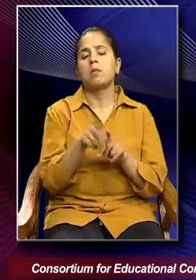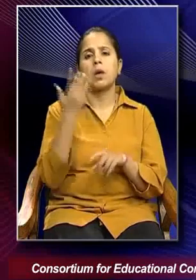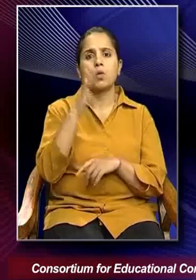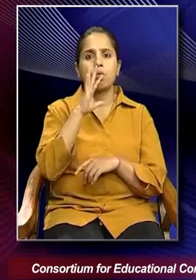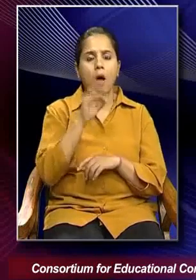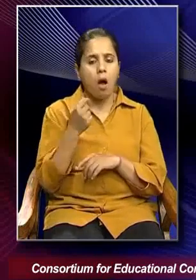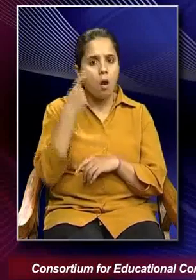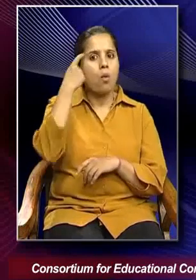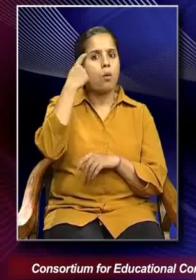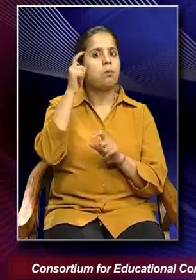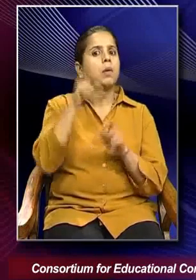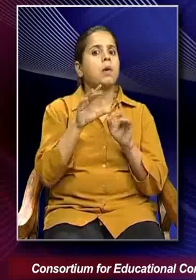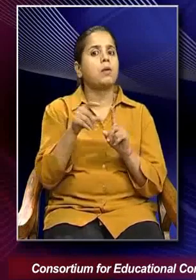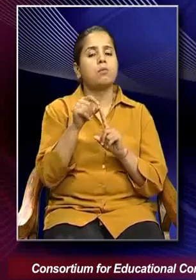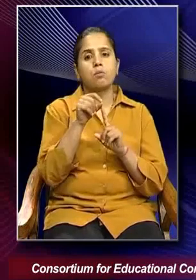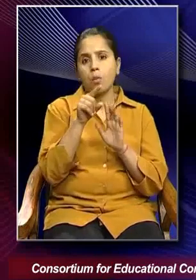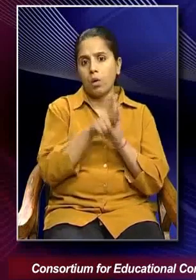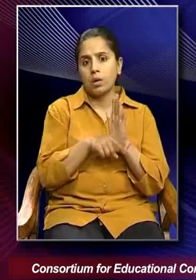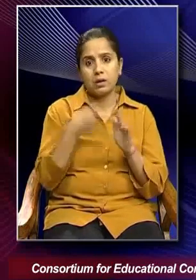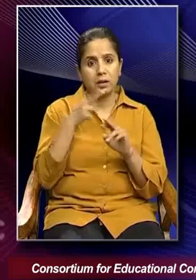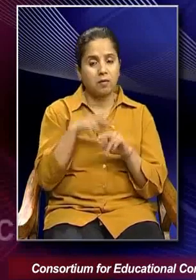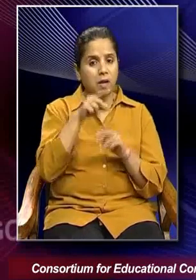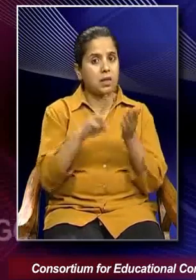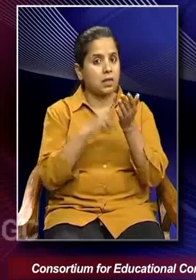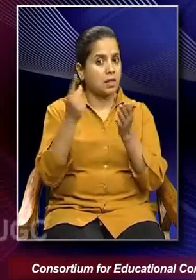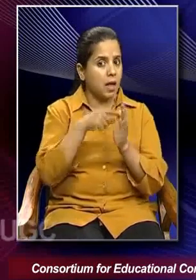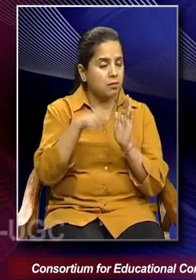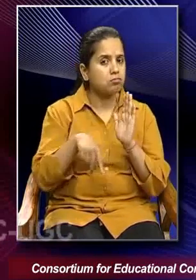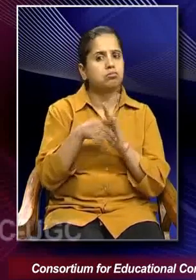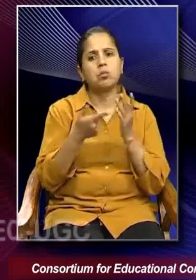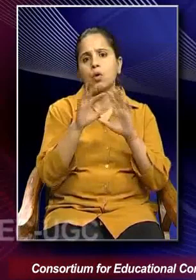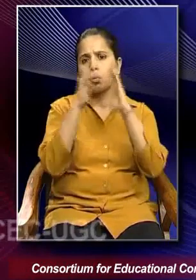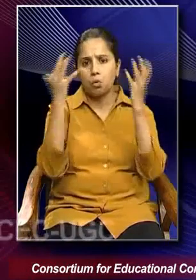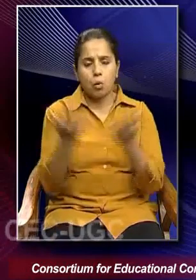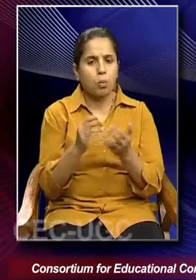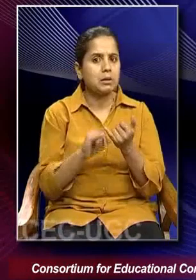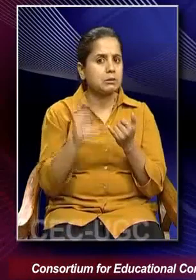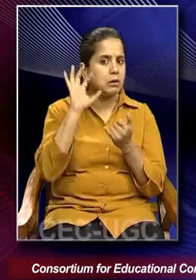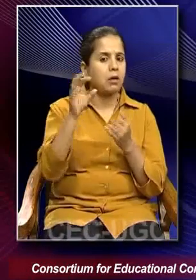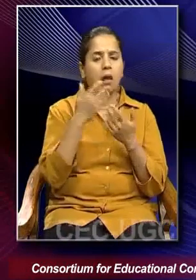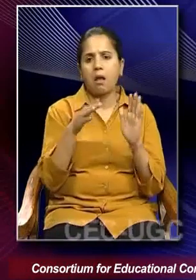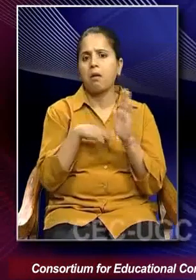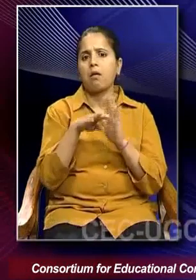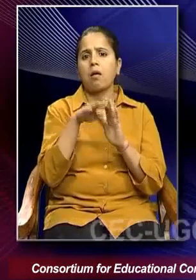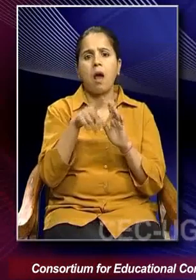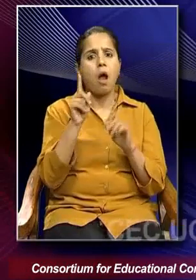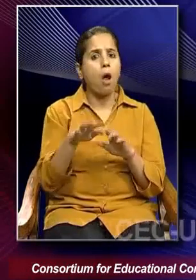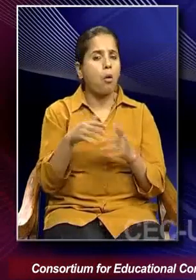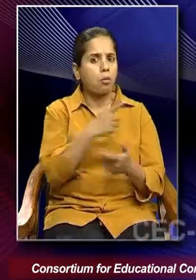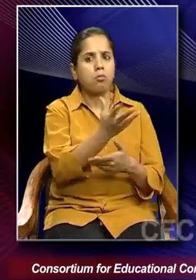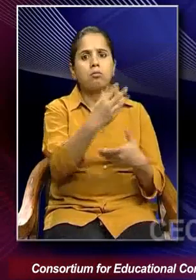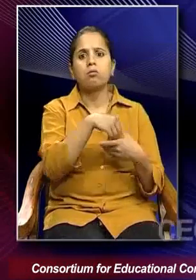realized, at the policy level, whether it is at the national level, global level, state level, that how incredible